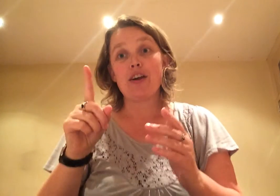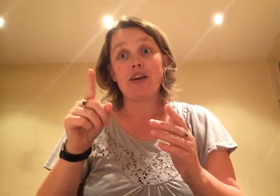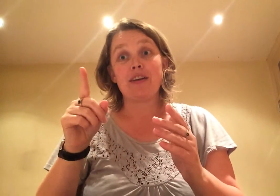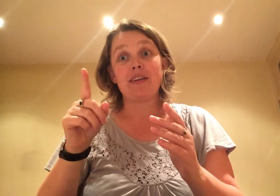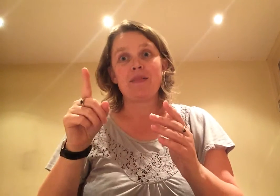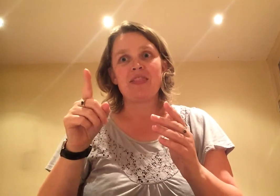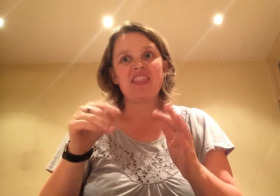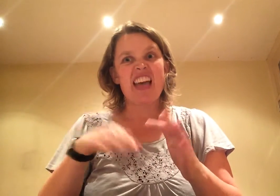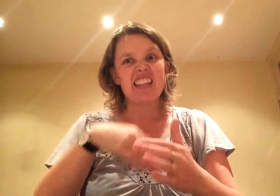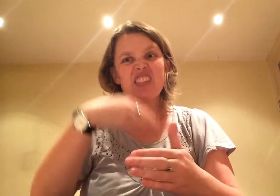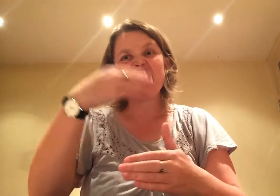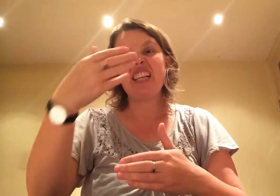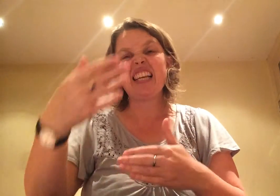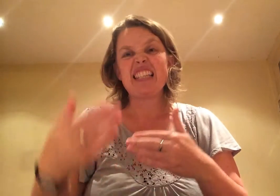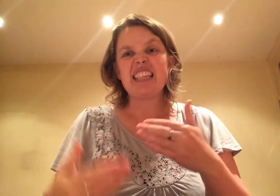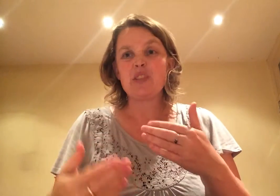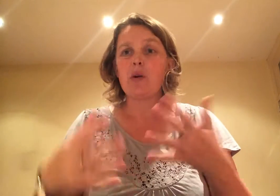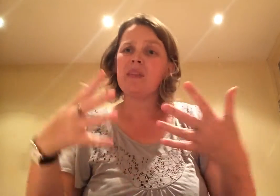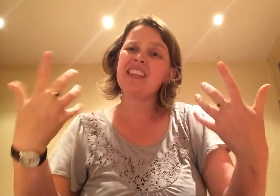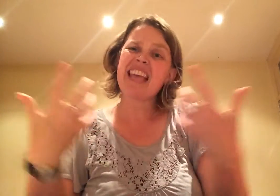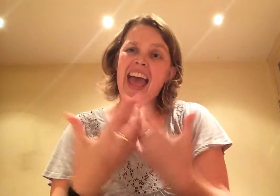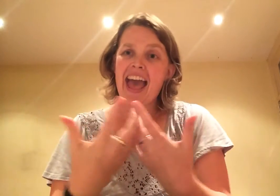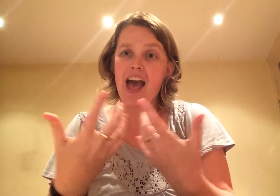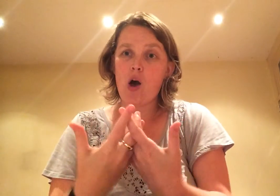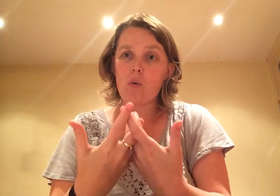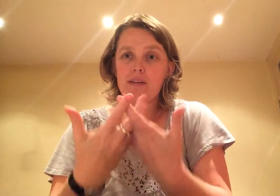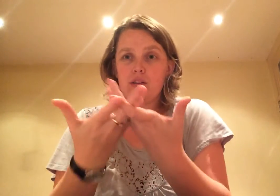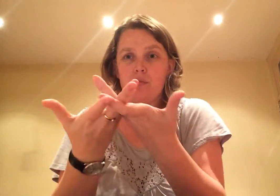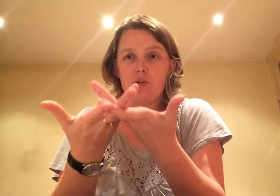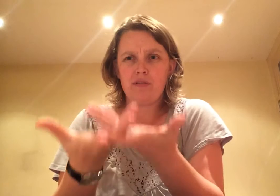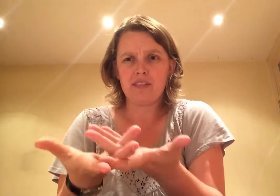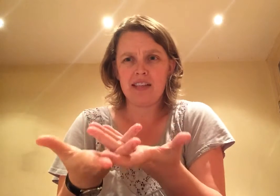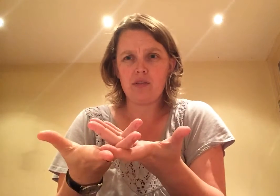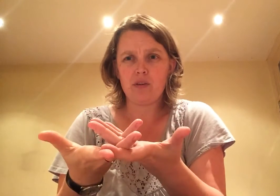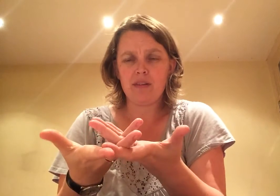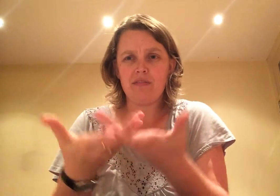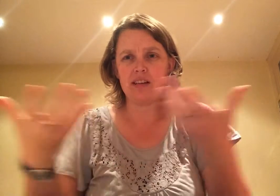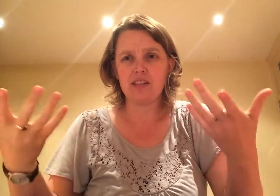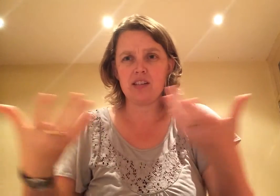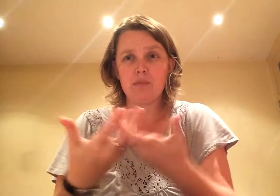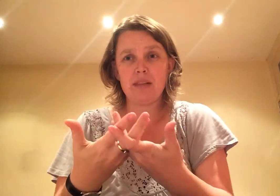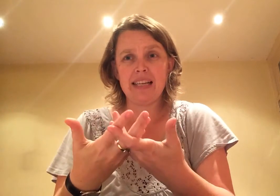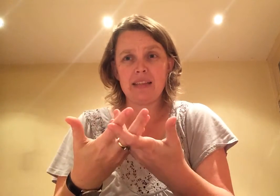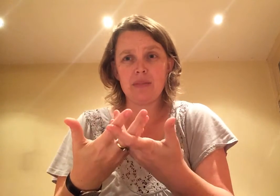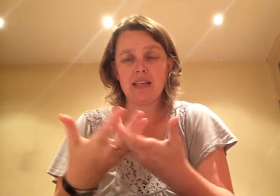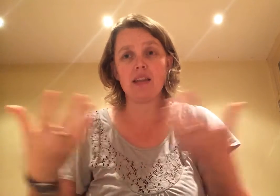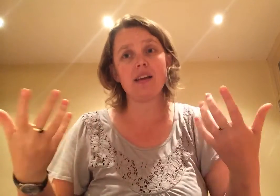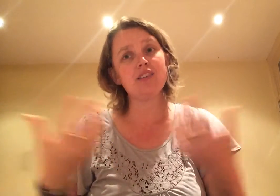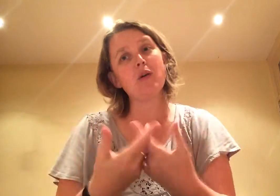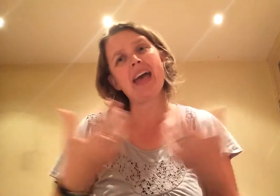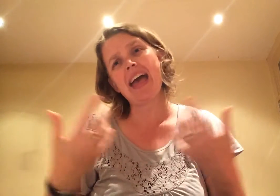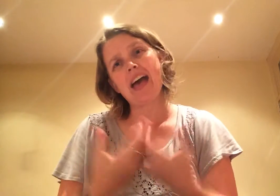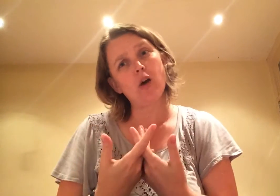So that sort of leads into, oh, and then there's how. And you just put your, see how I've got my fingers and I just link them together. I just go, how?